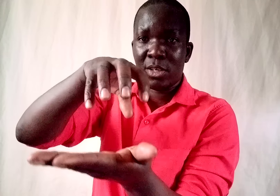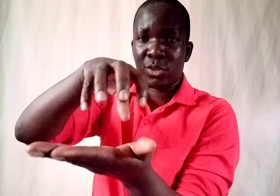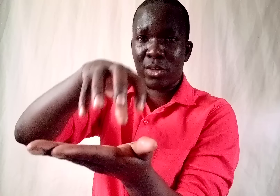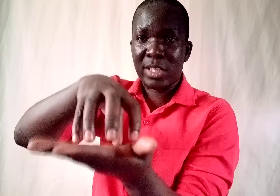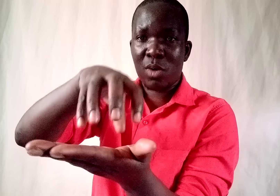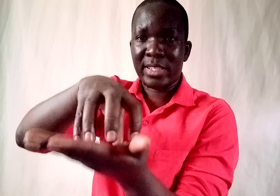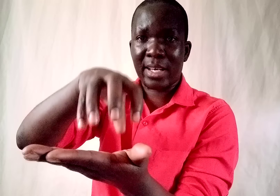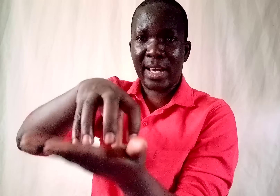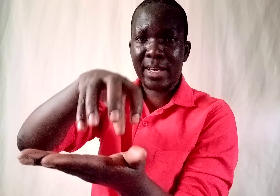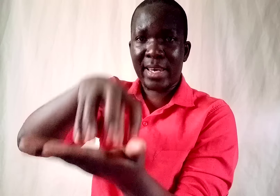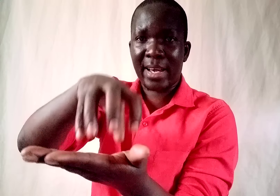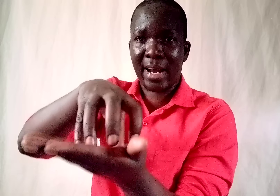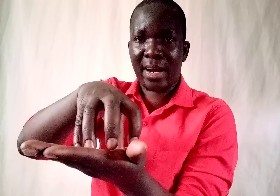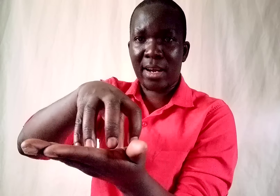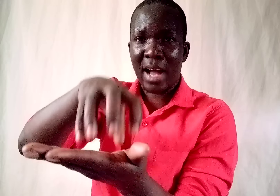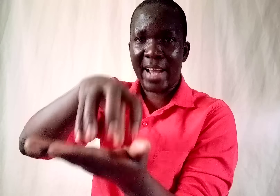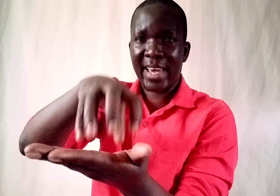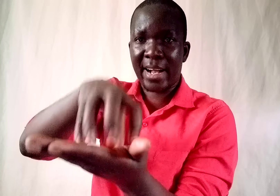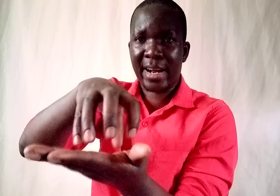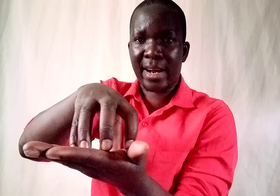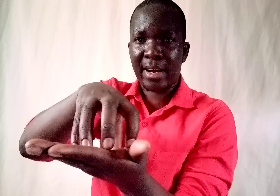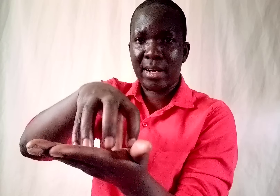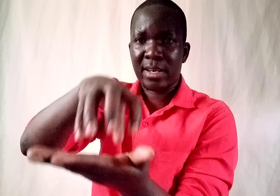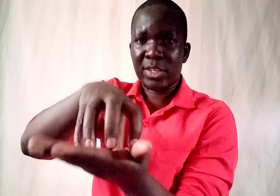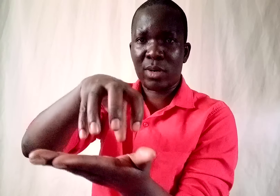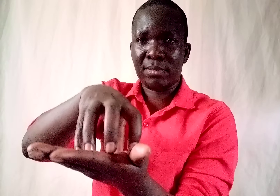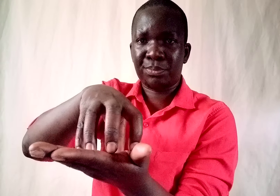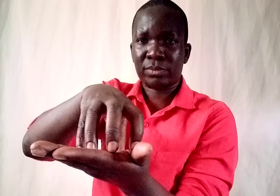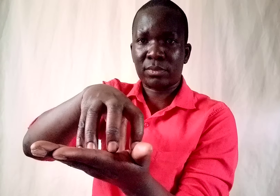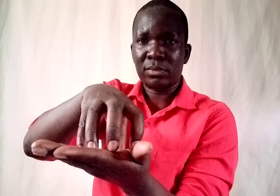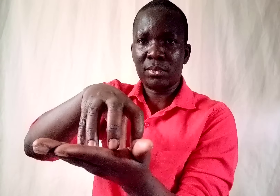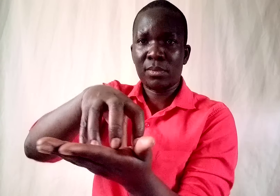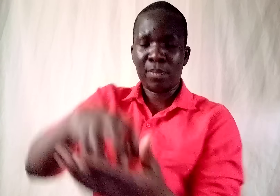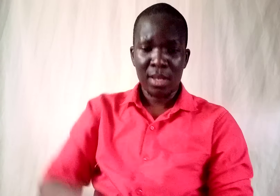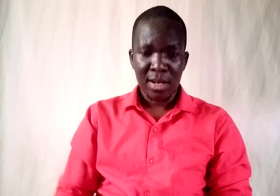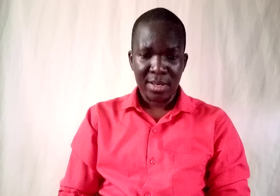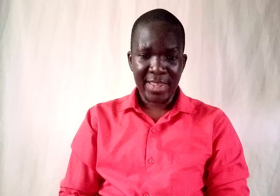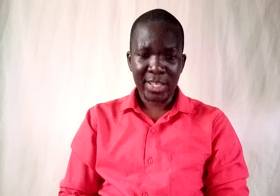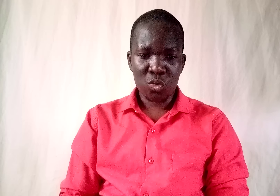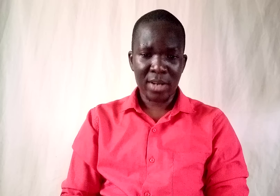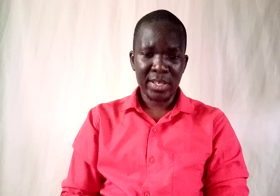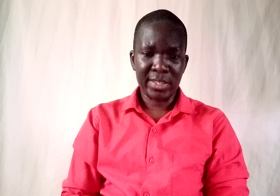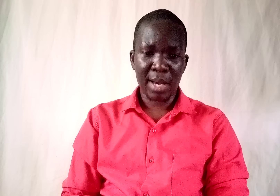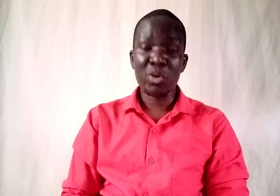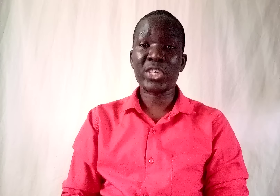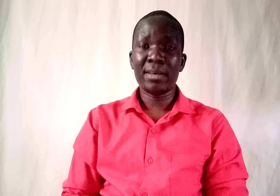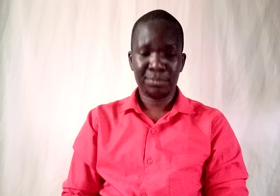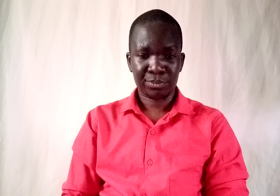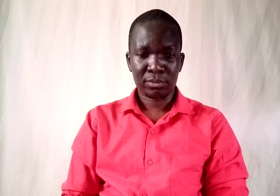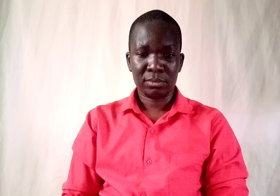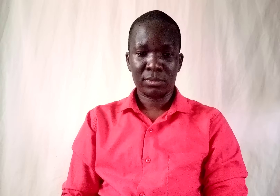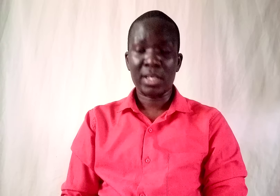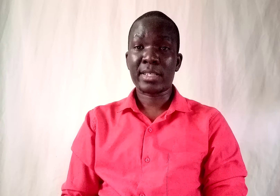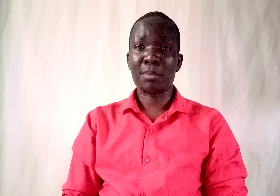So this one is a cake. A cake. This one. The next one is samosa.